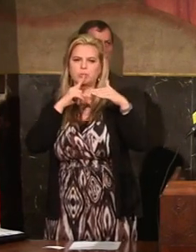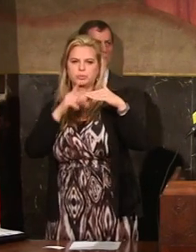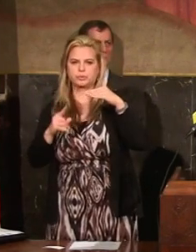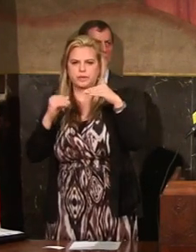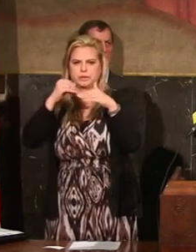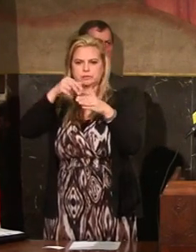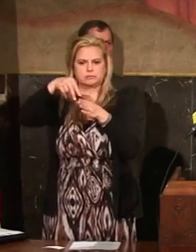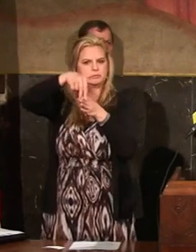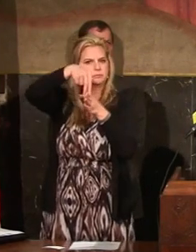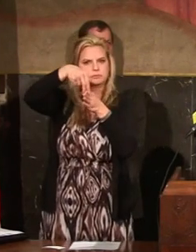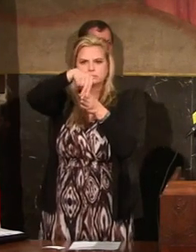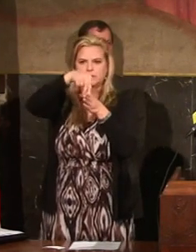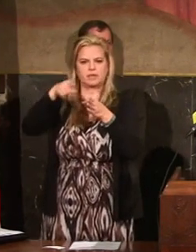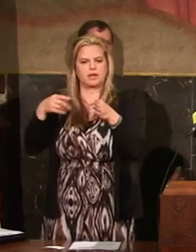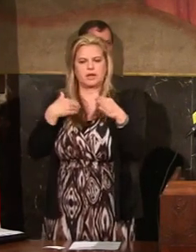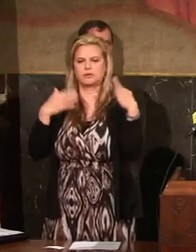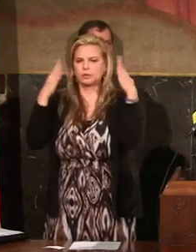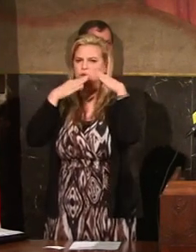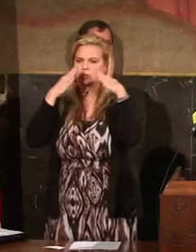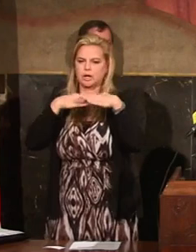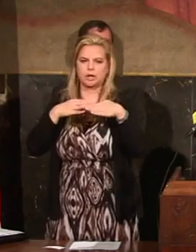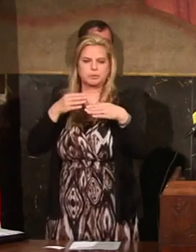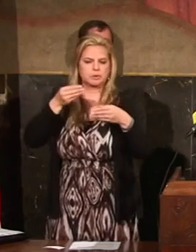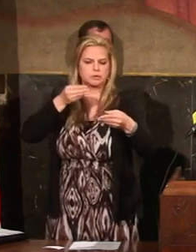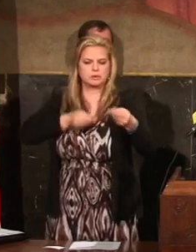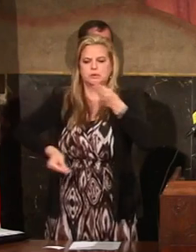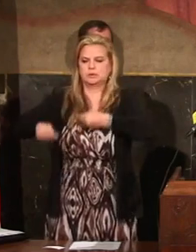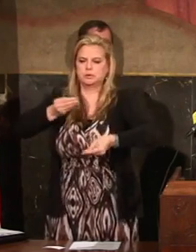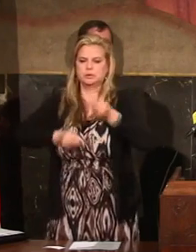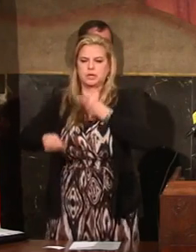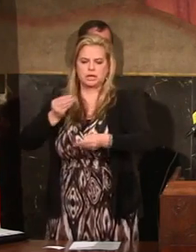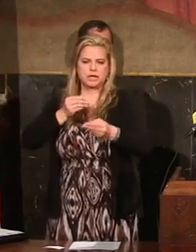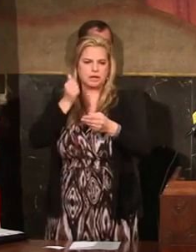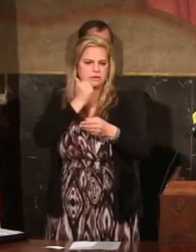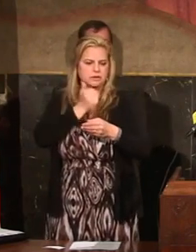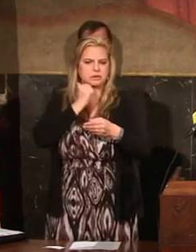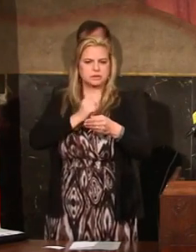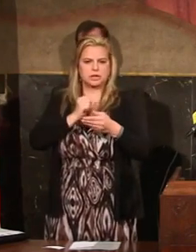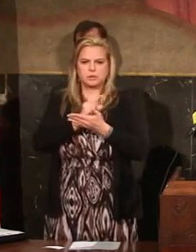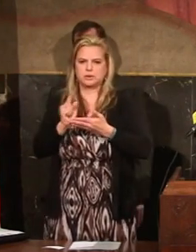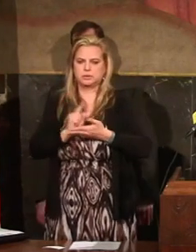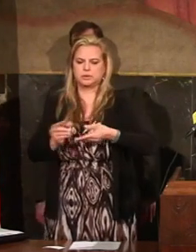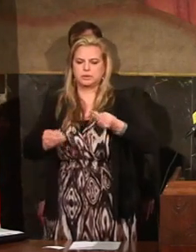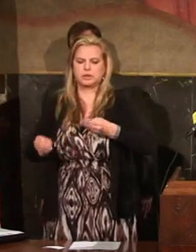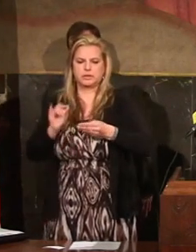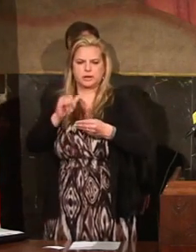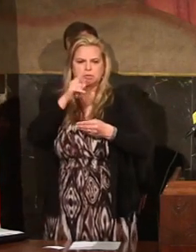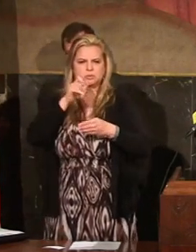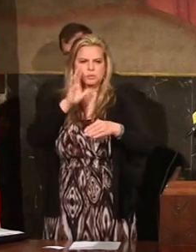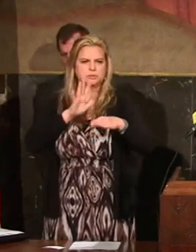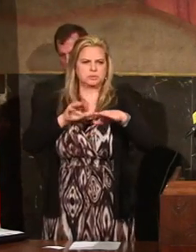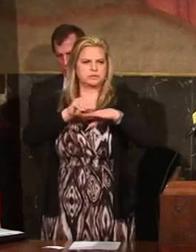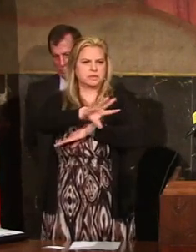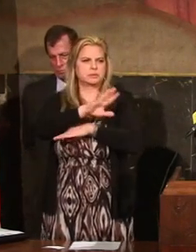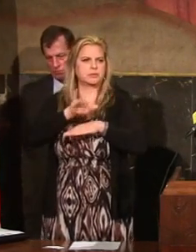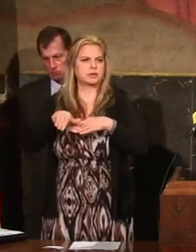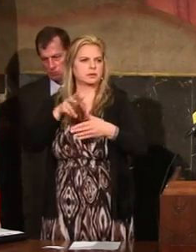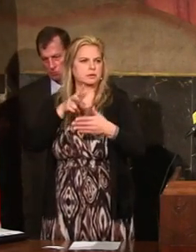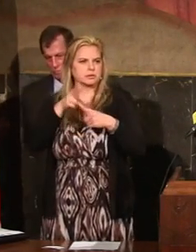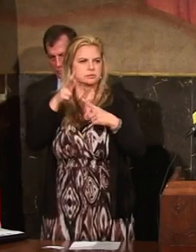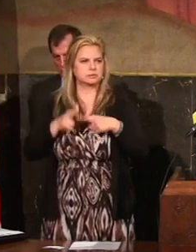line that they are having trouble making ends meet on a day-to-day, week-to-week basis. That's who's being affected by these